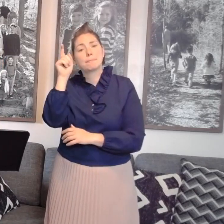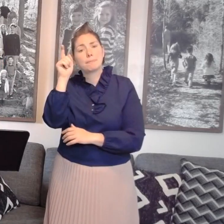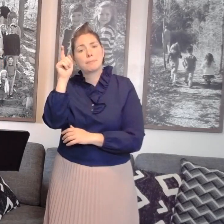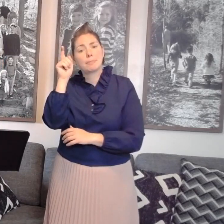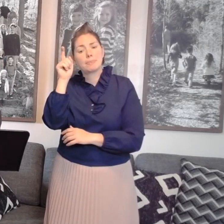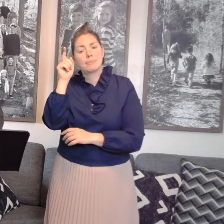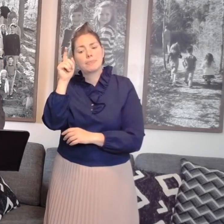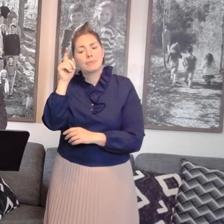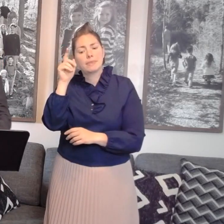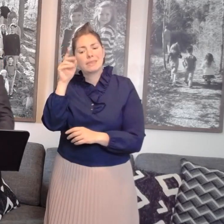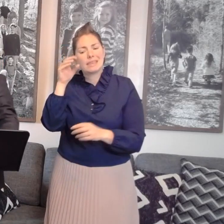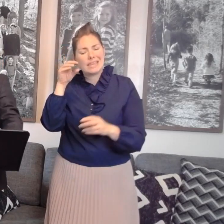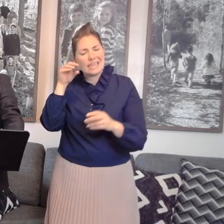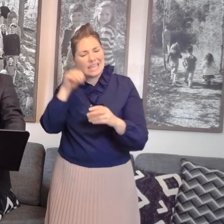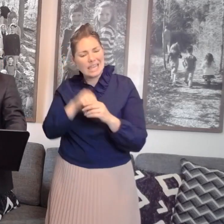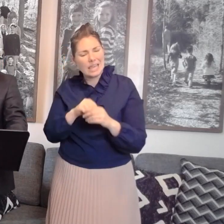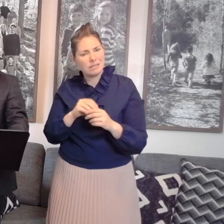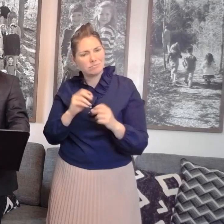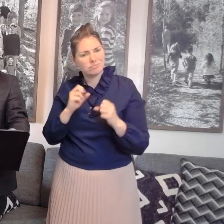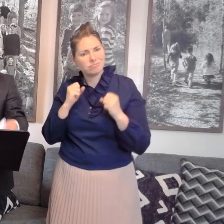in the firmament of his power.